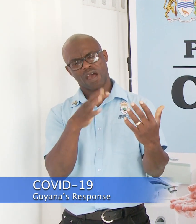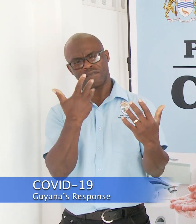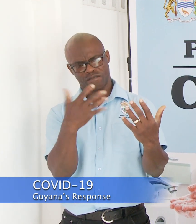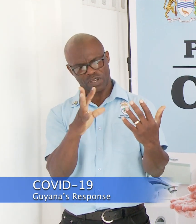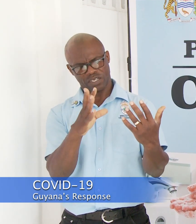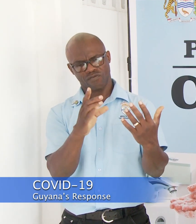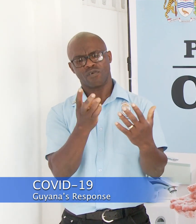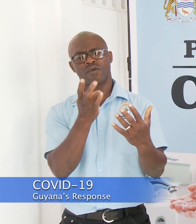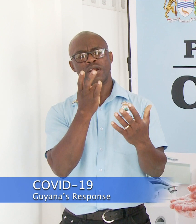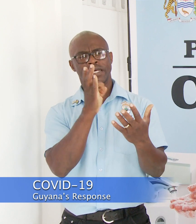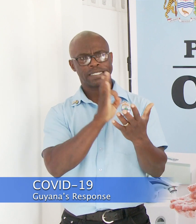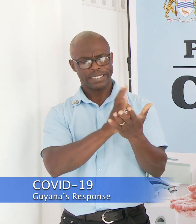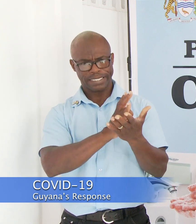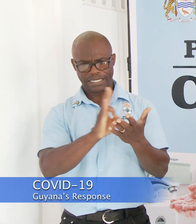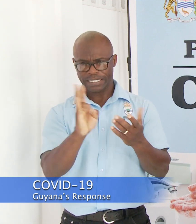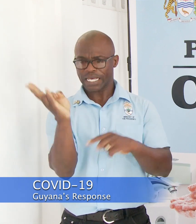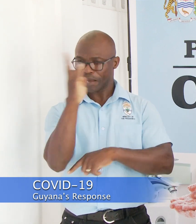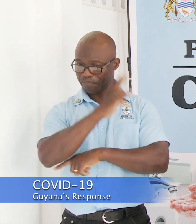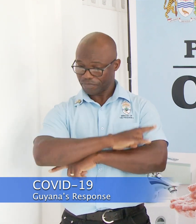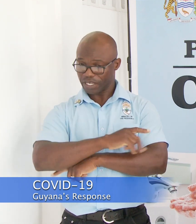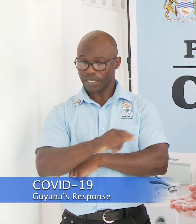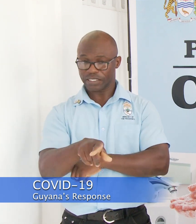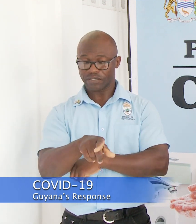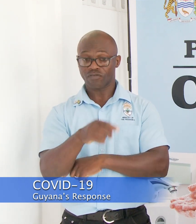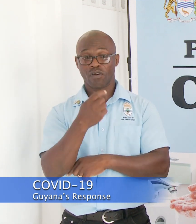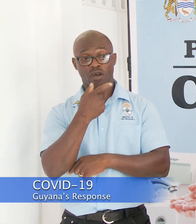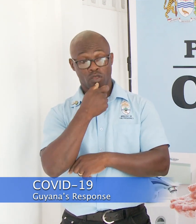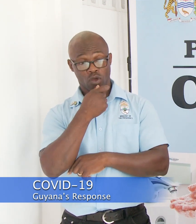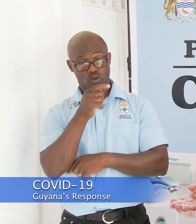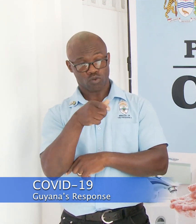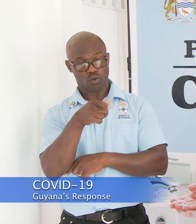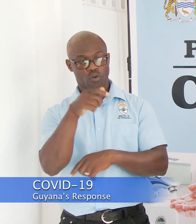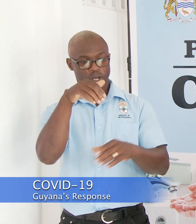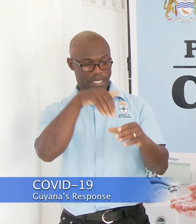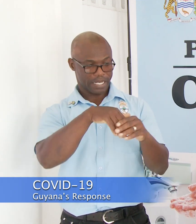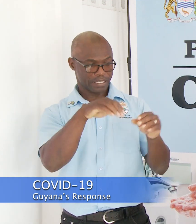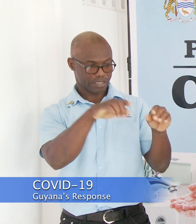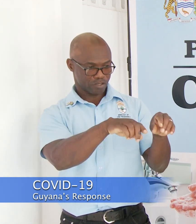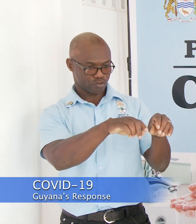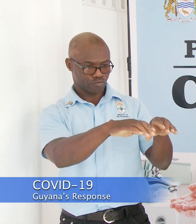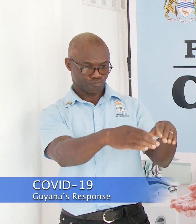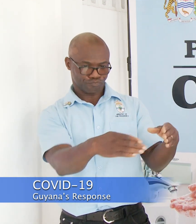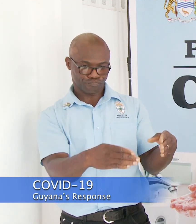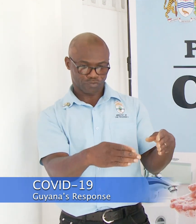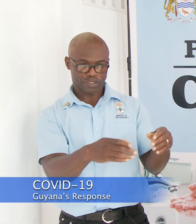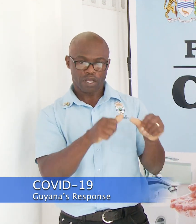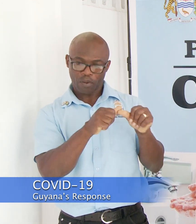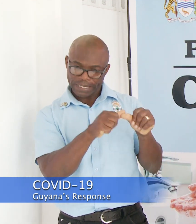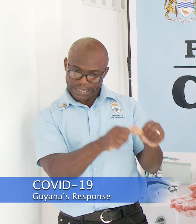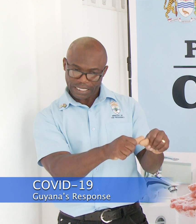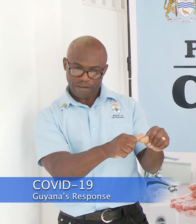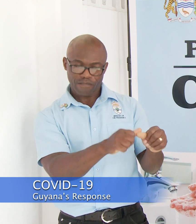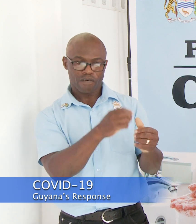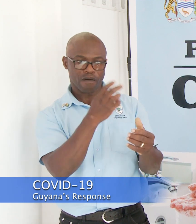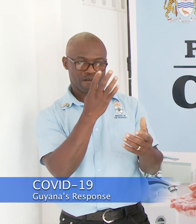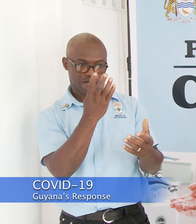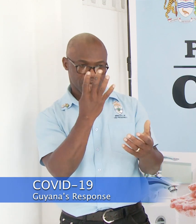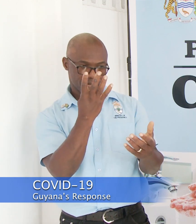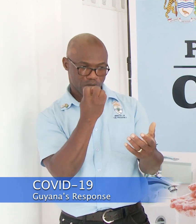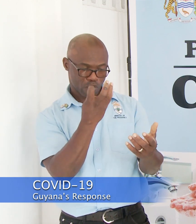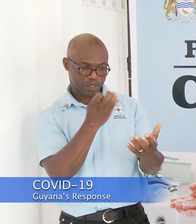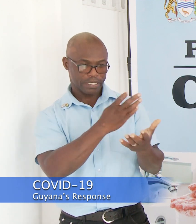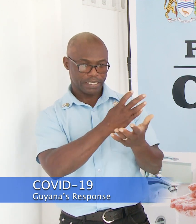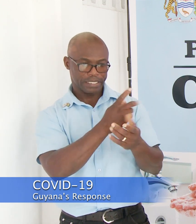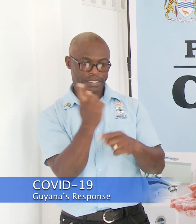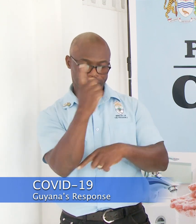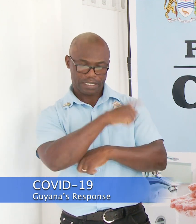days. For those persons in isolation, they will be held for 14 days,